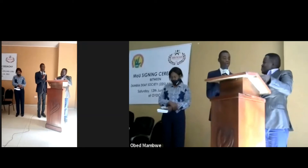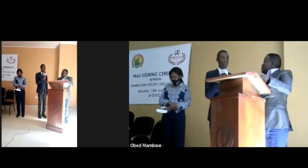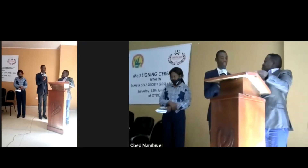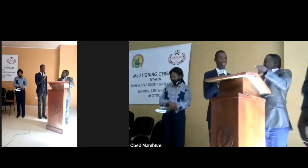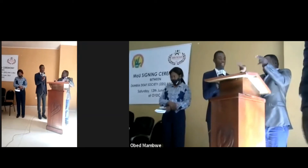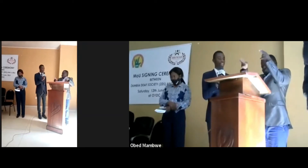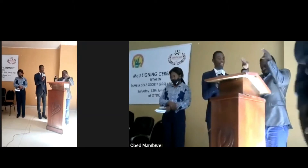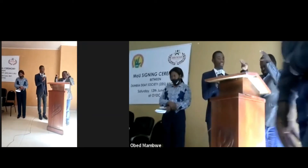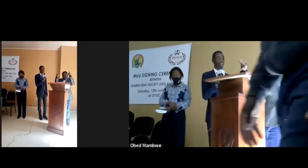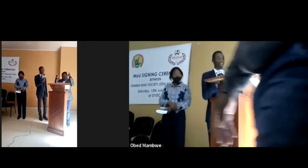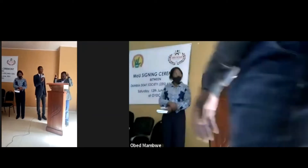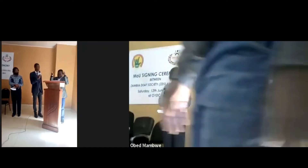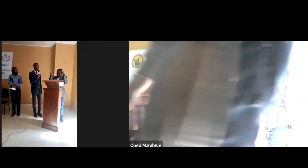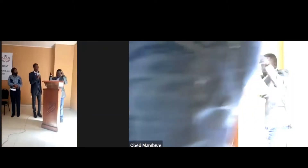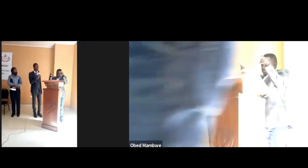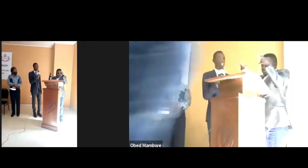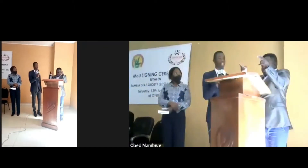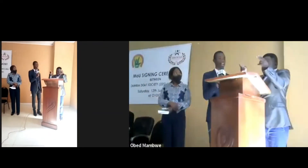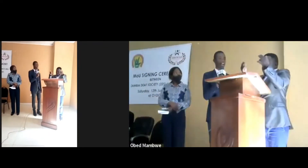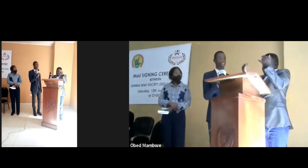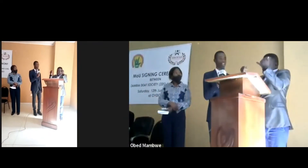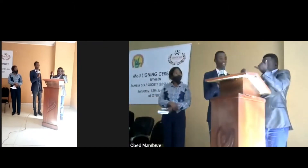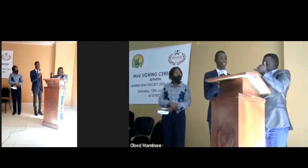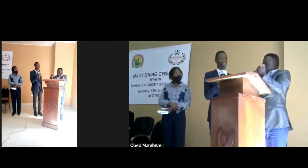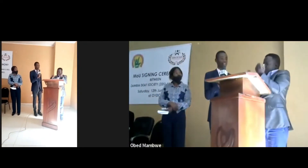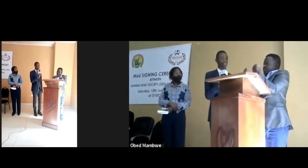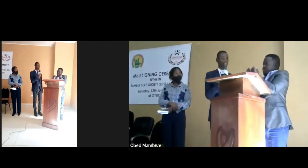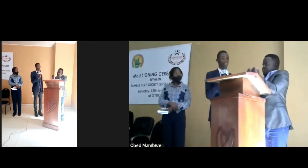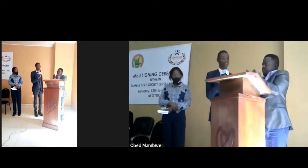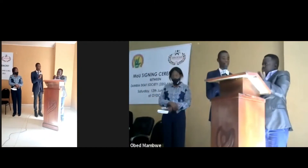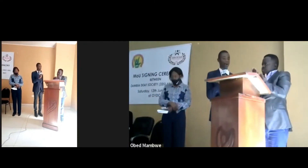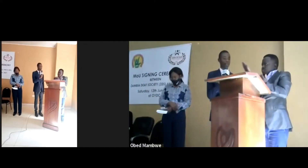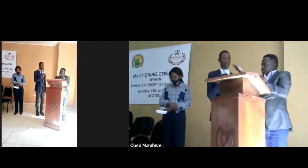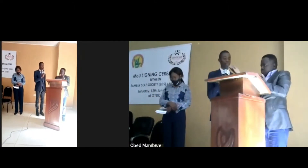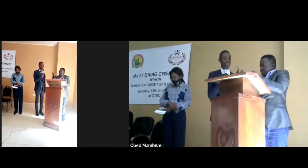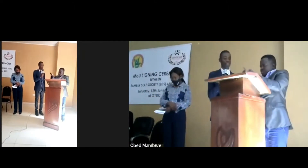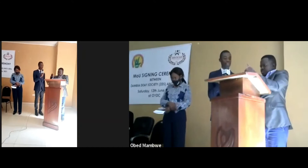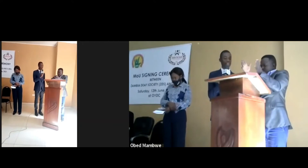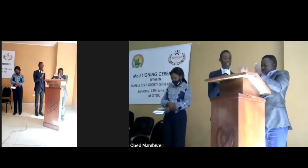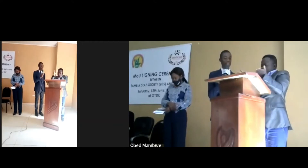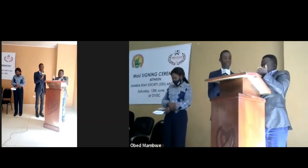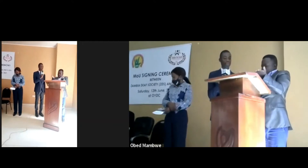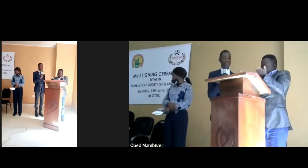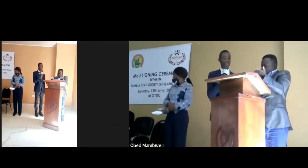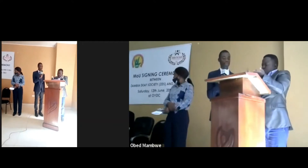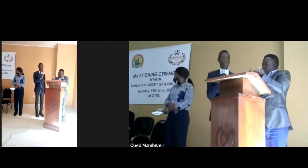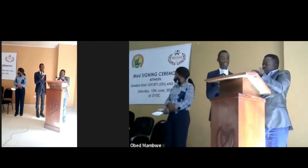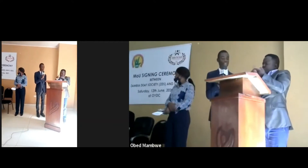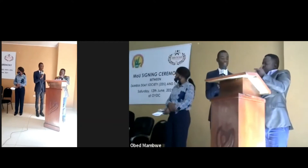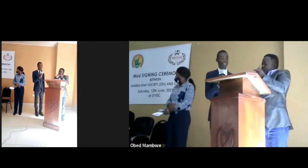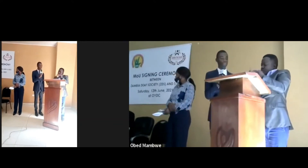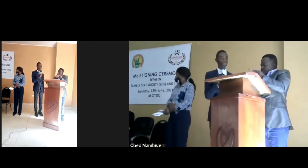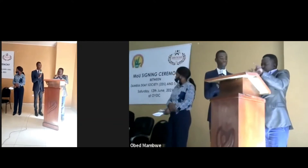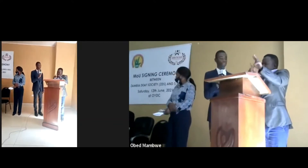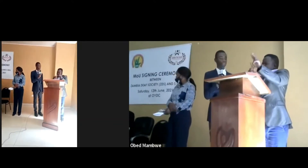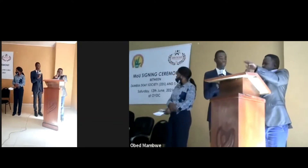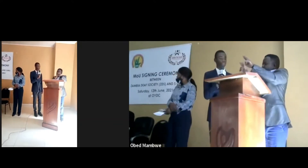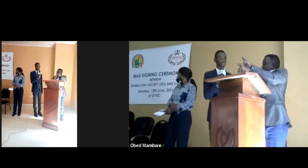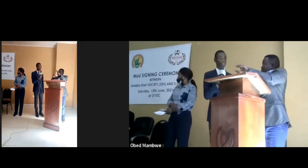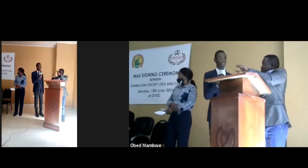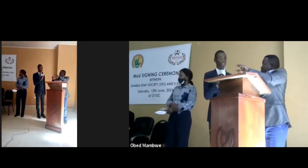surely aware of the increase and the high number of the third wave of Corona.